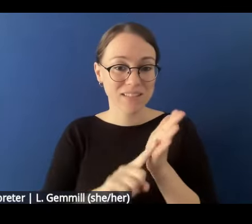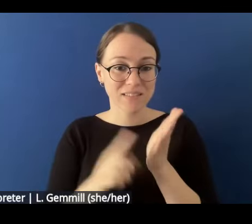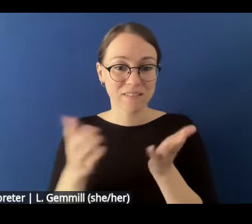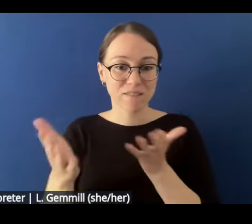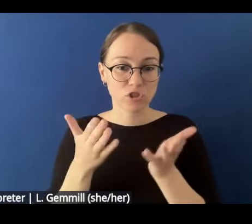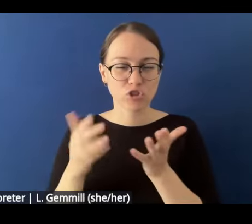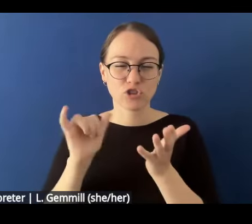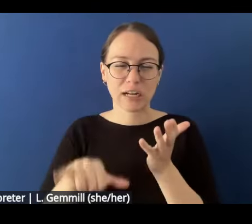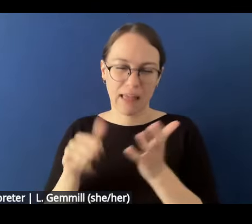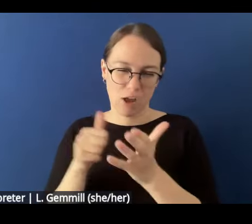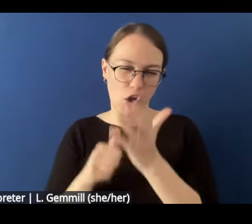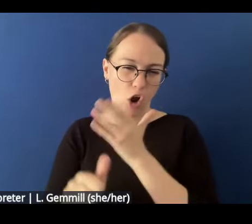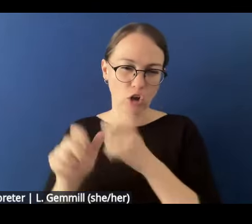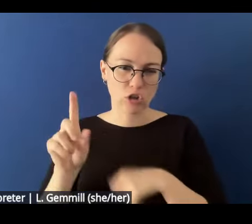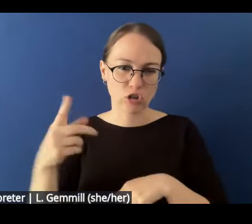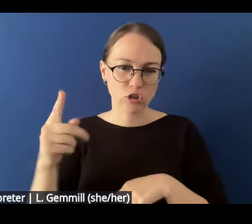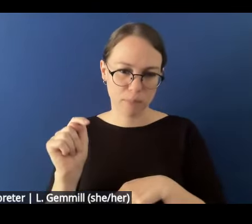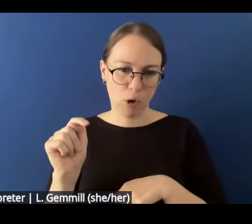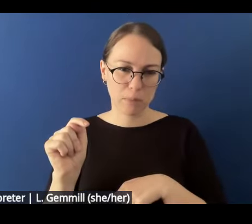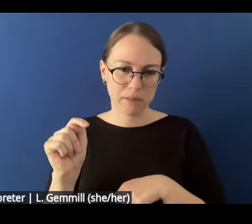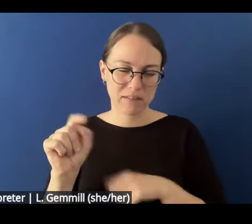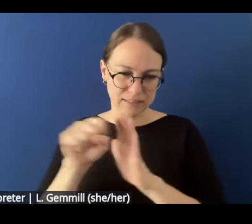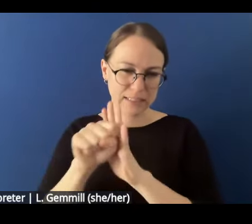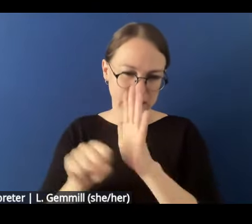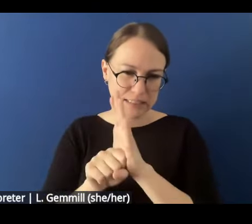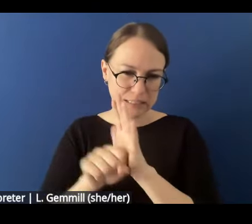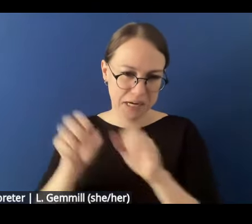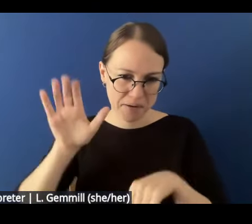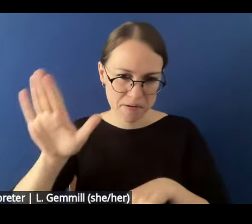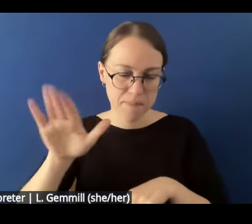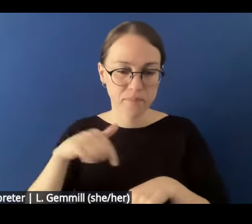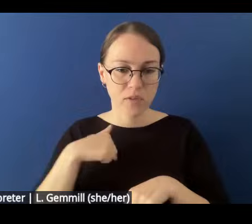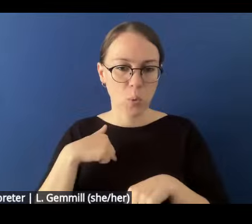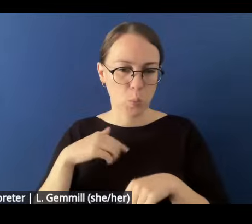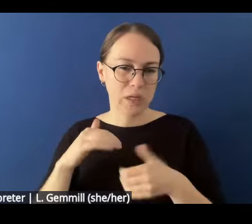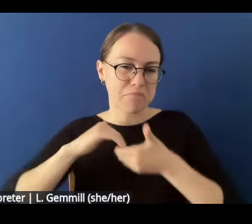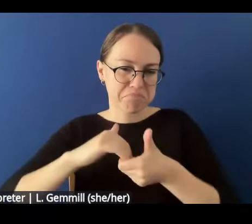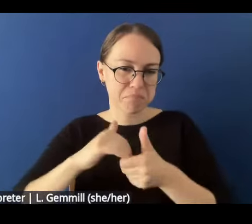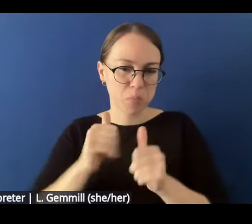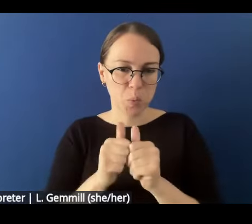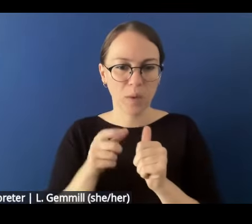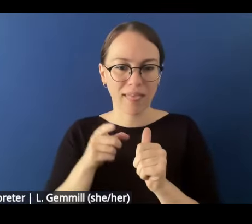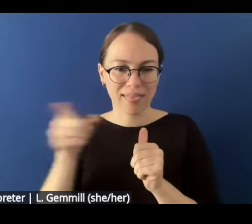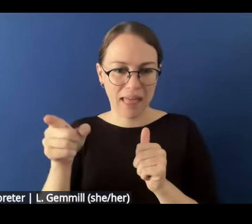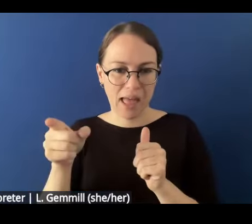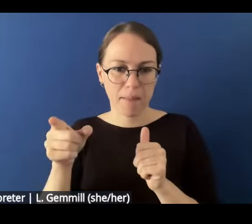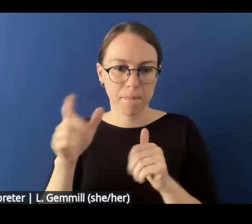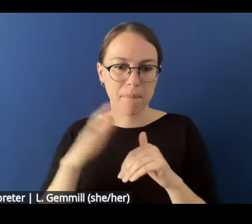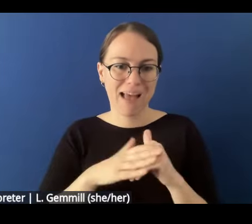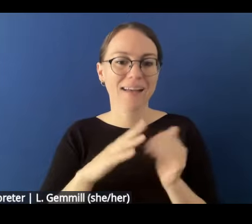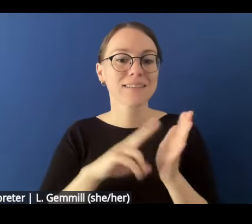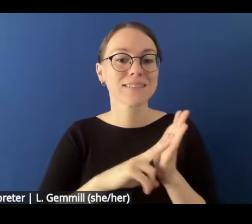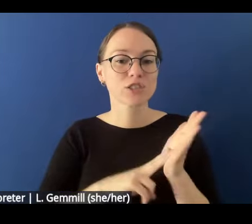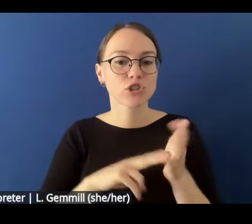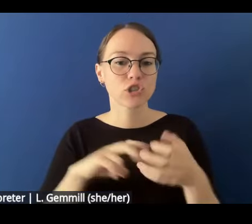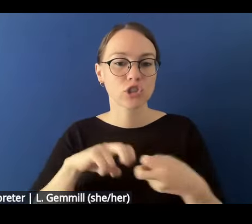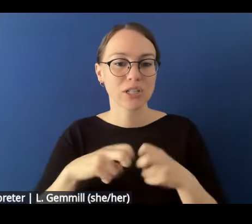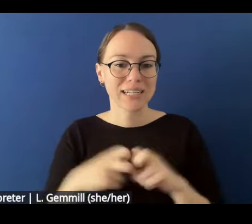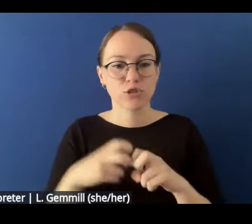Department of State that we have coordinated with before on signature issues specifically related to petitions.